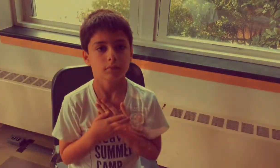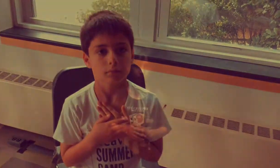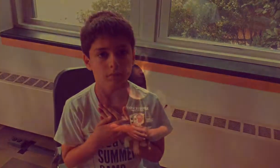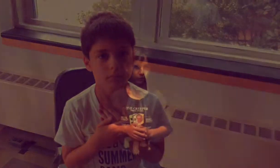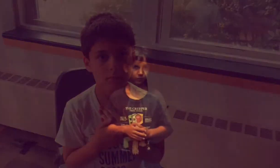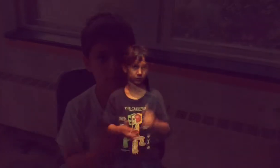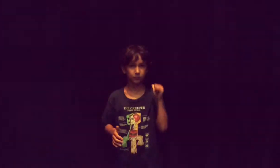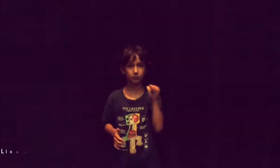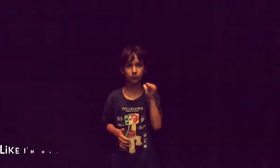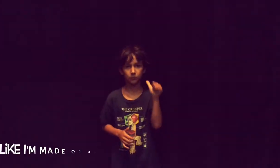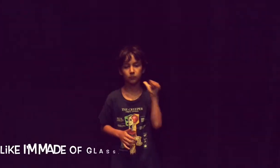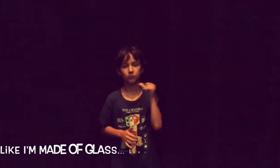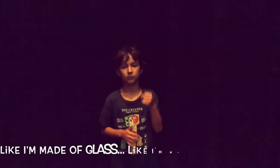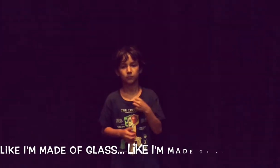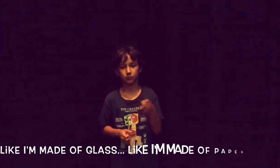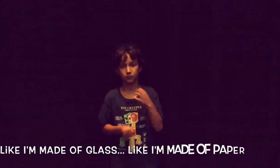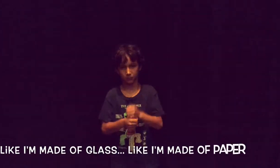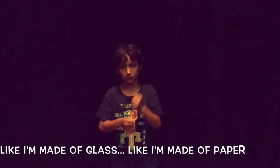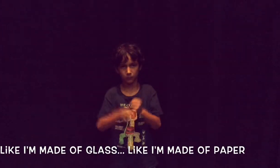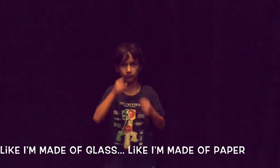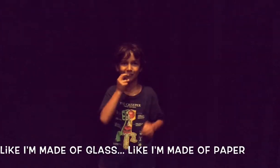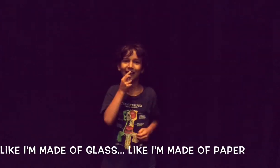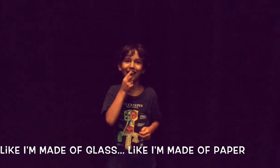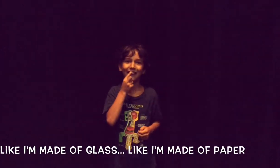am. Like I'm made of glass,